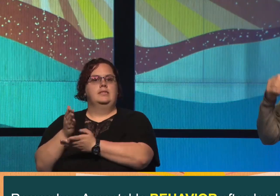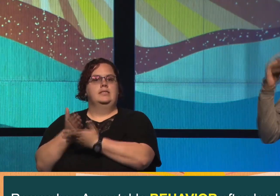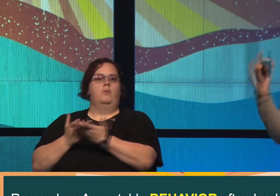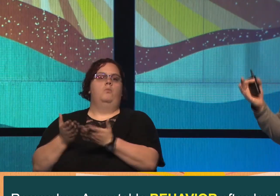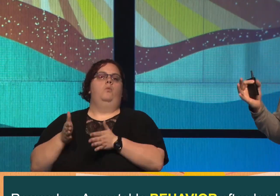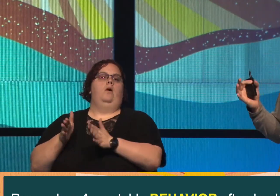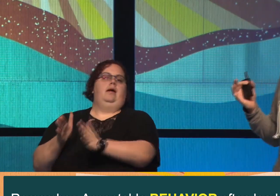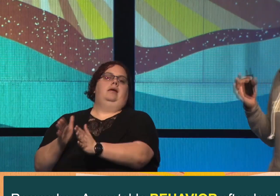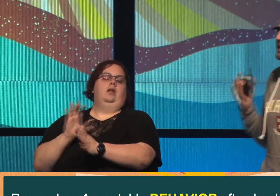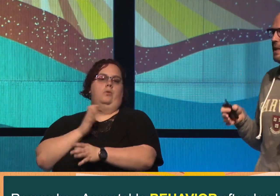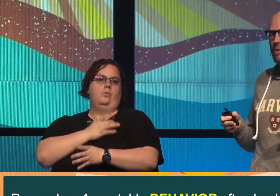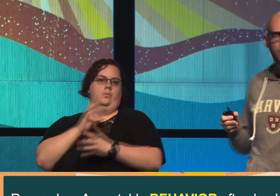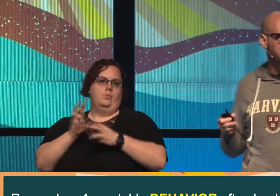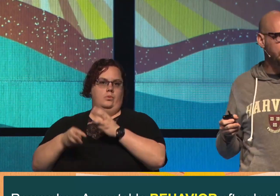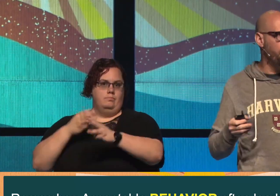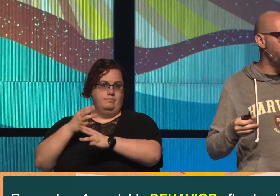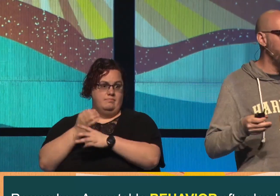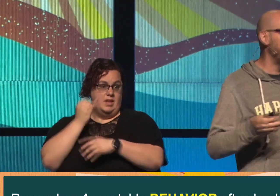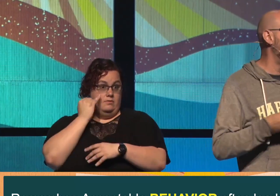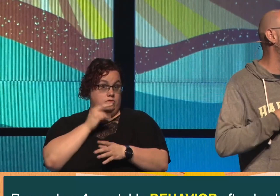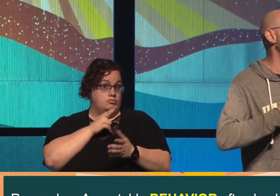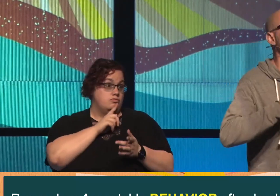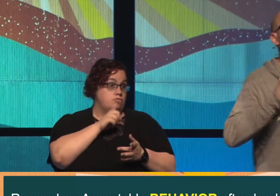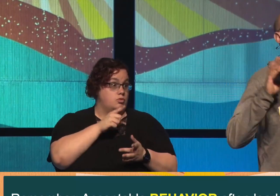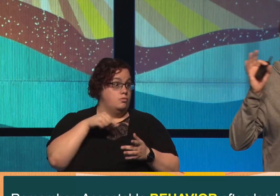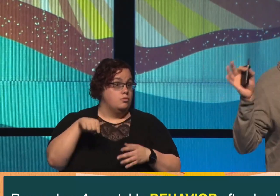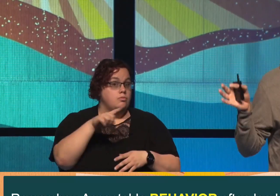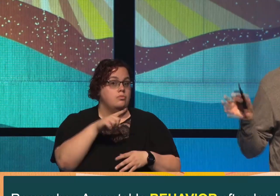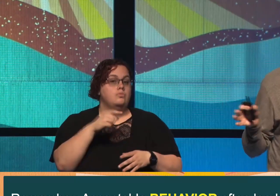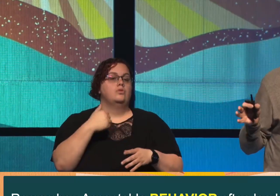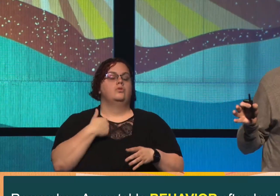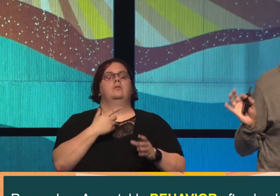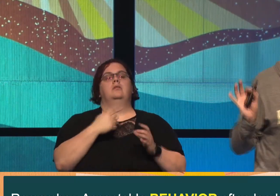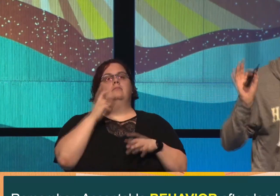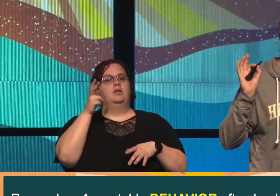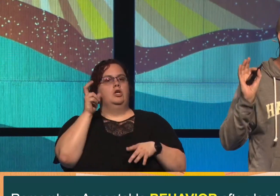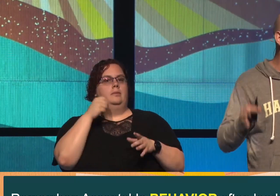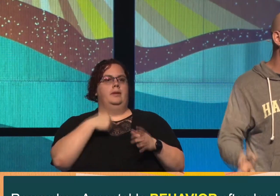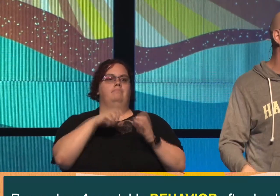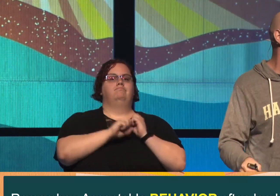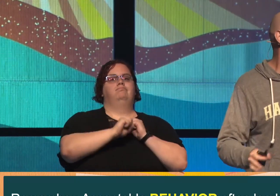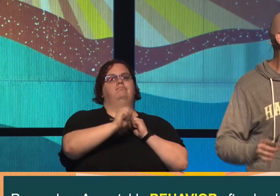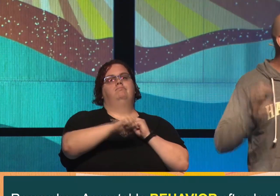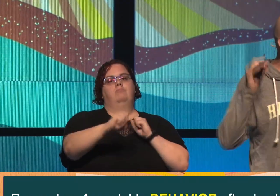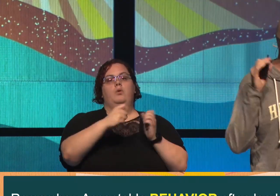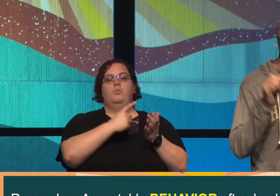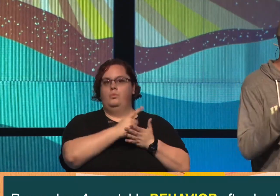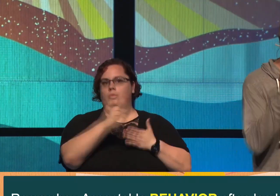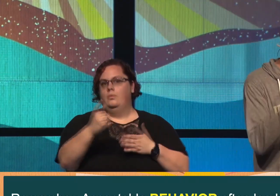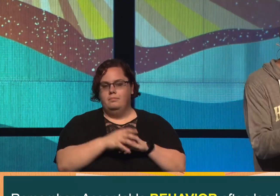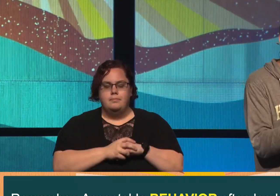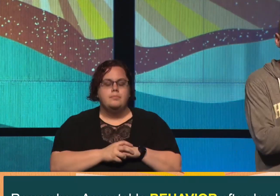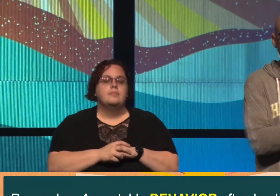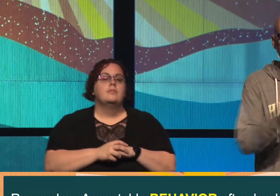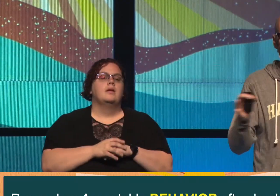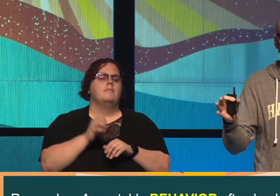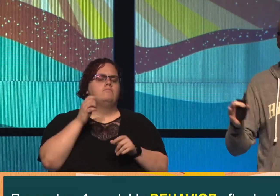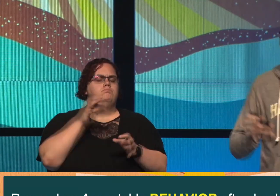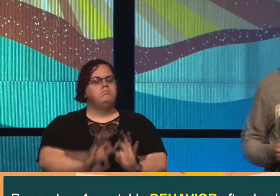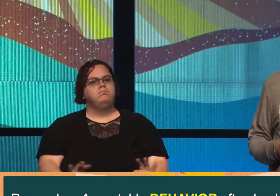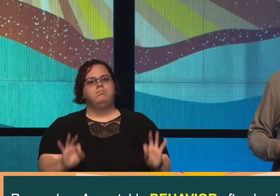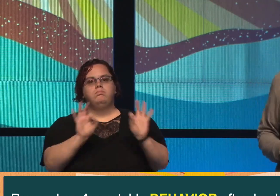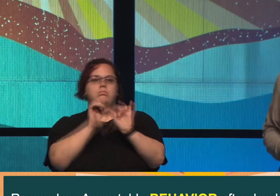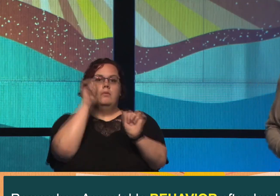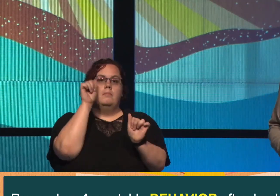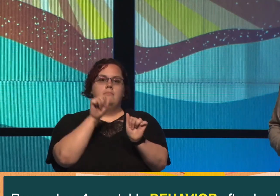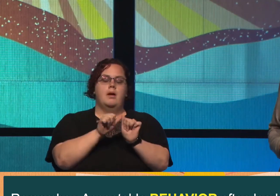And if that's of interest to you, that statement, you can hear more about that where I drone on and on about that point in week 1. But it's important to remember that as we get